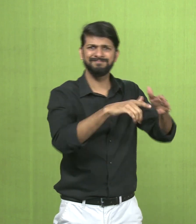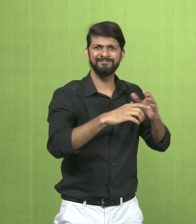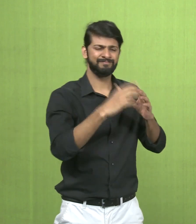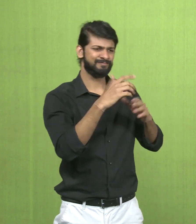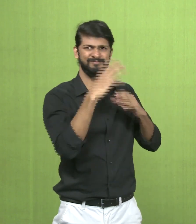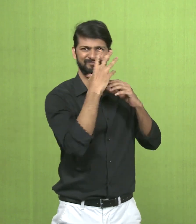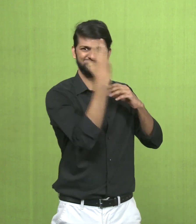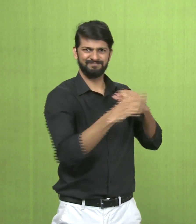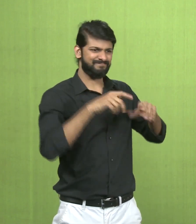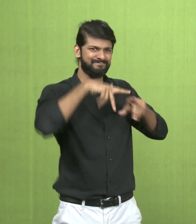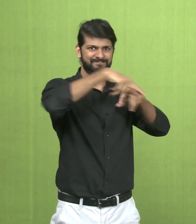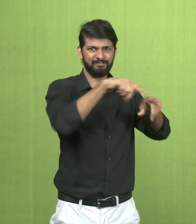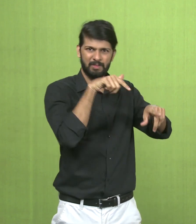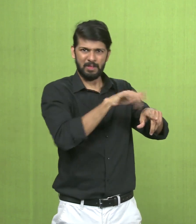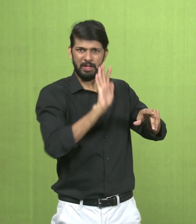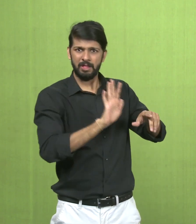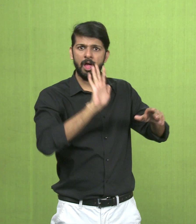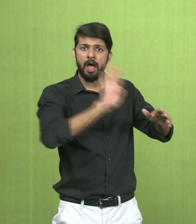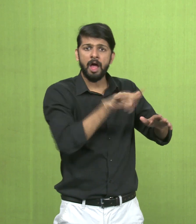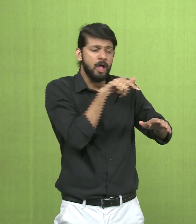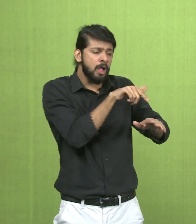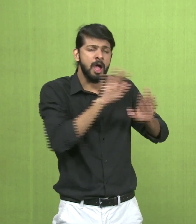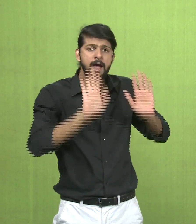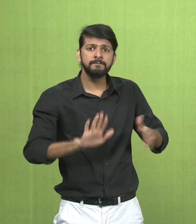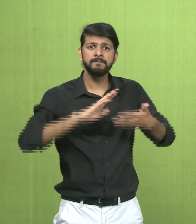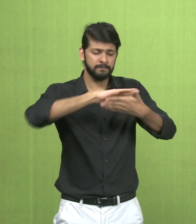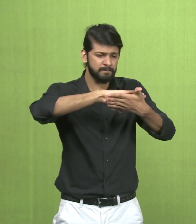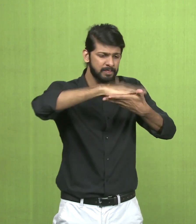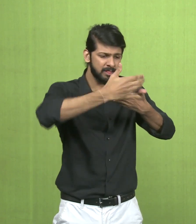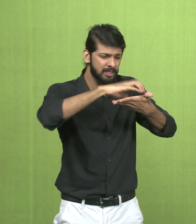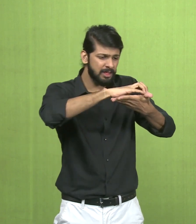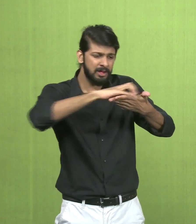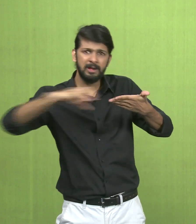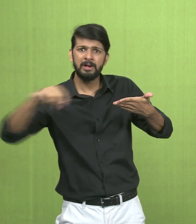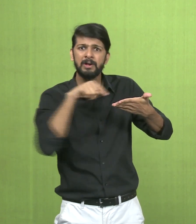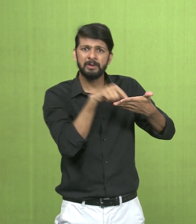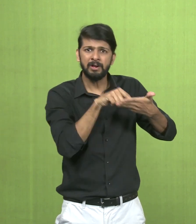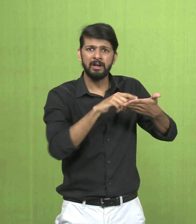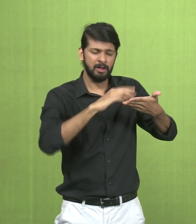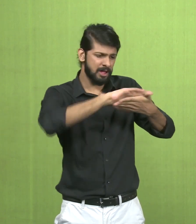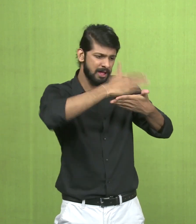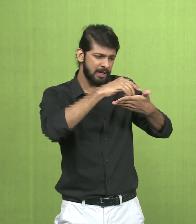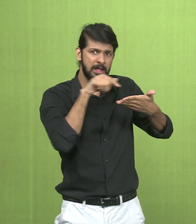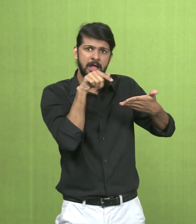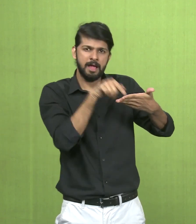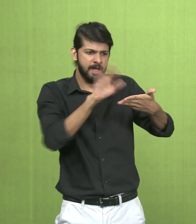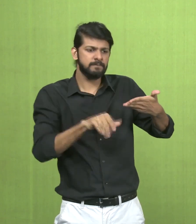Akbar crossing Ganges. This is part of which manuscript?